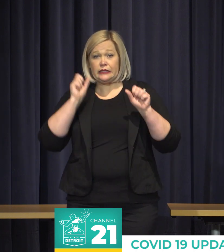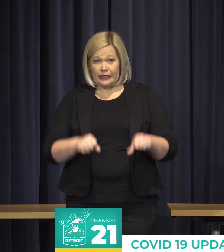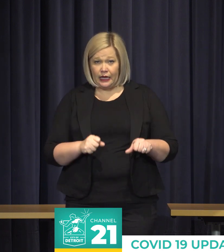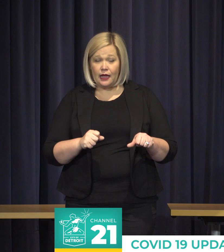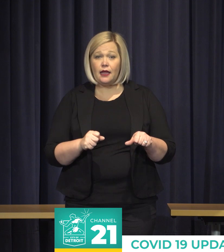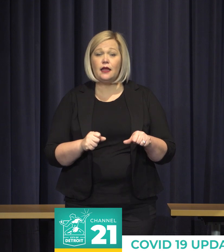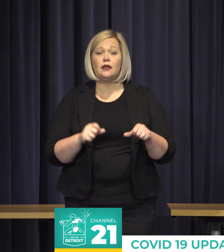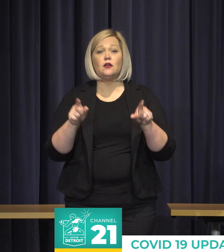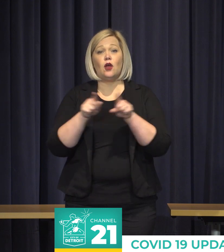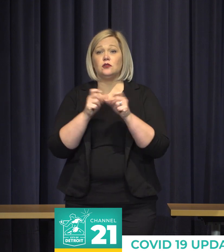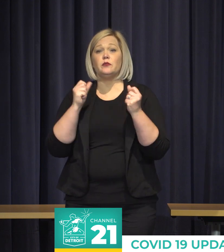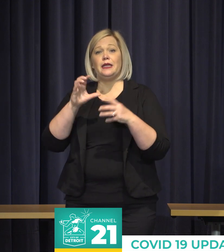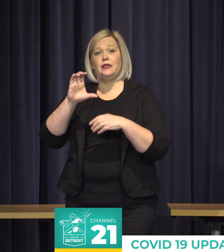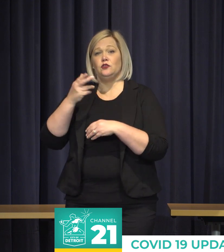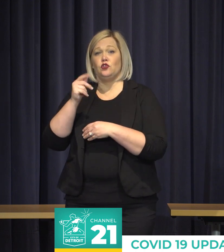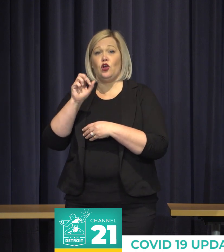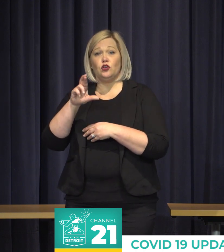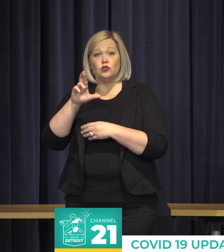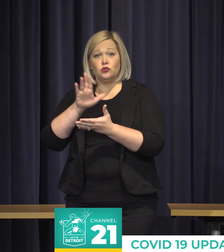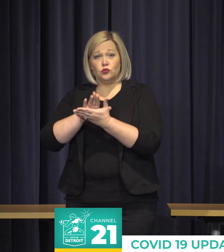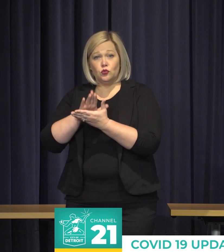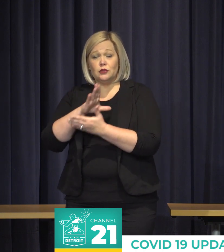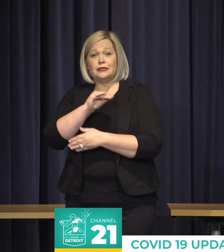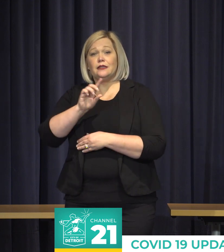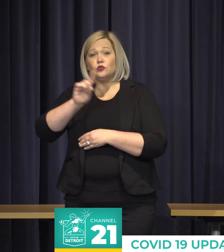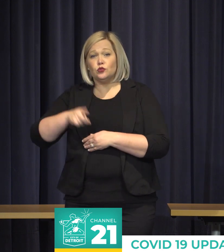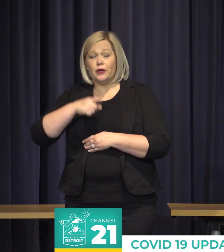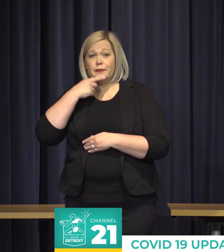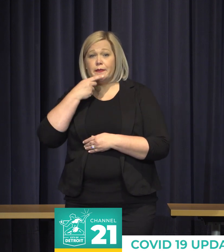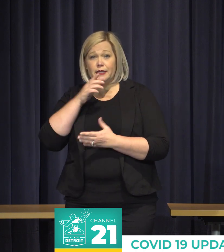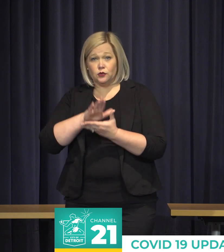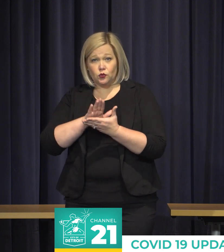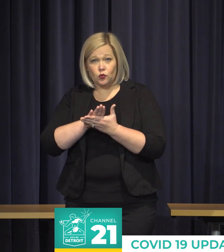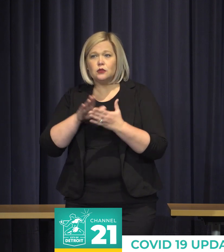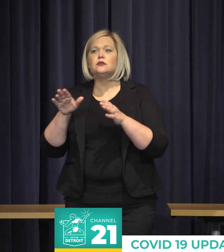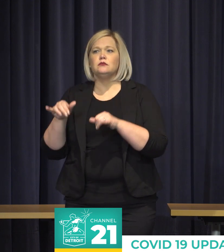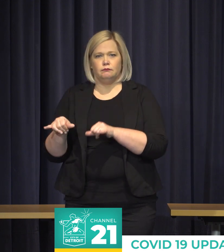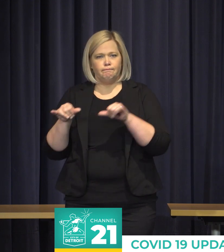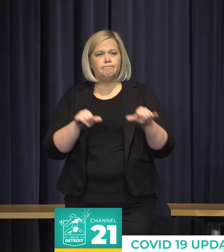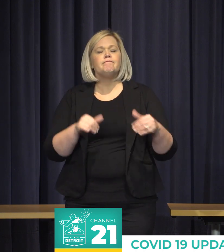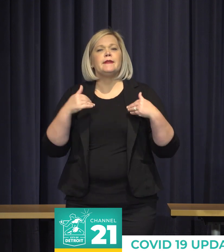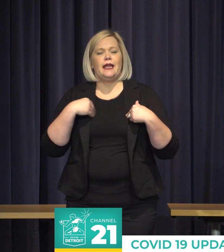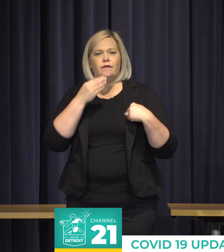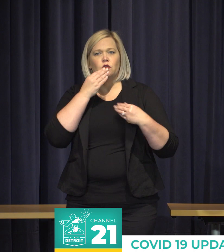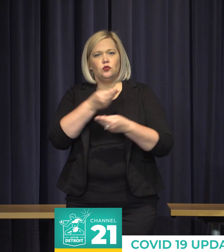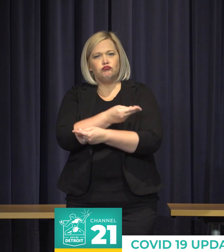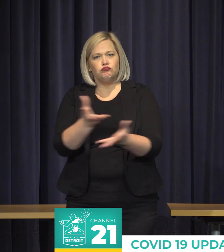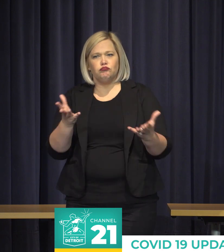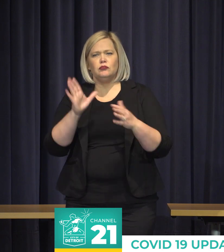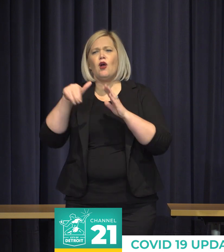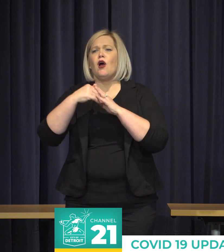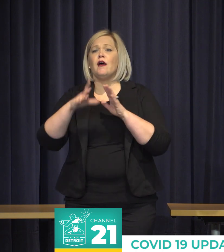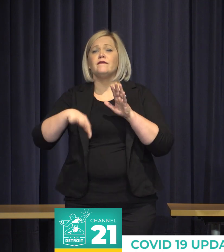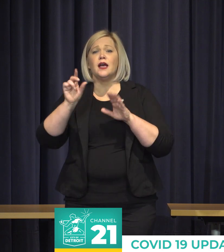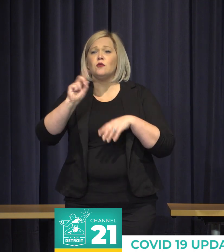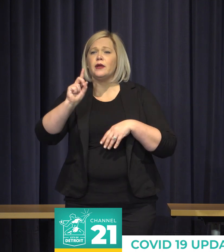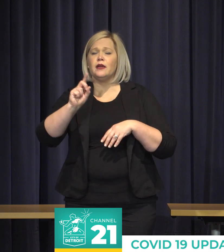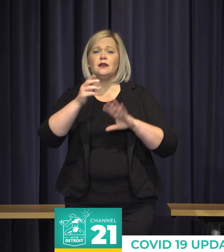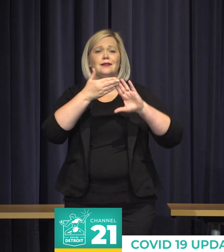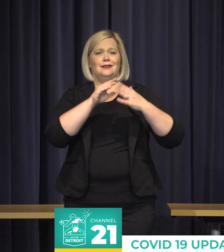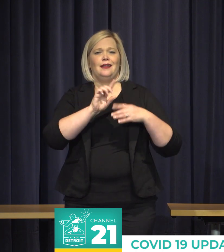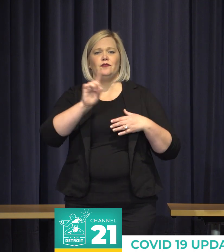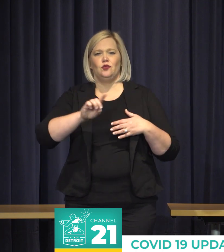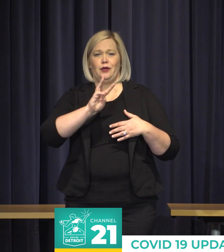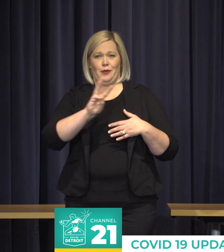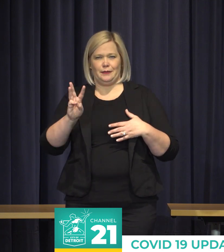also a number of charter schools and DPS running their centers. All of them are listed on the City of Detroit